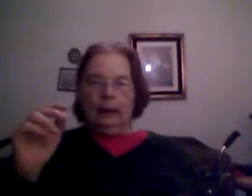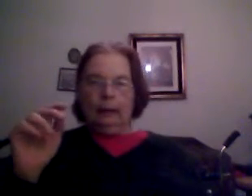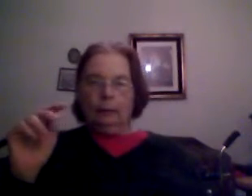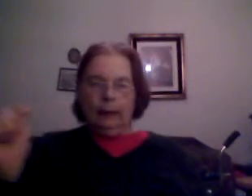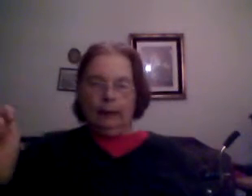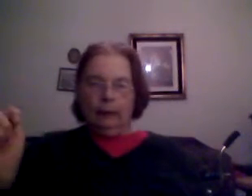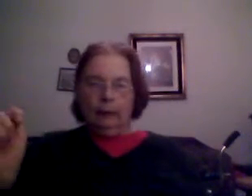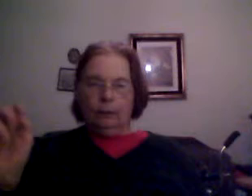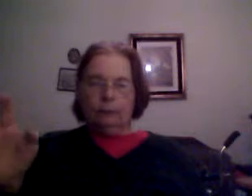a radio,